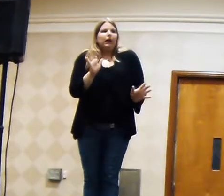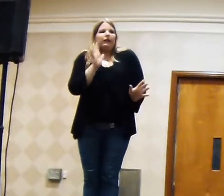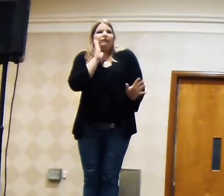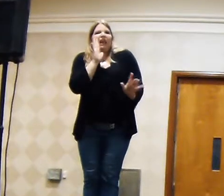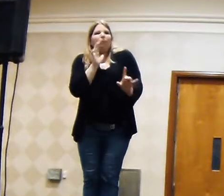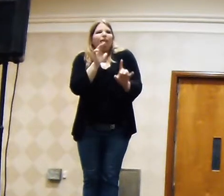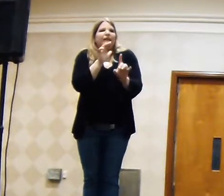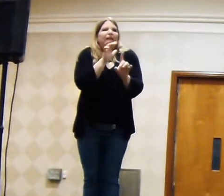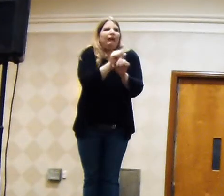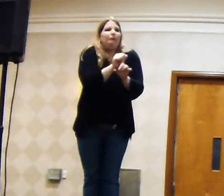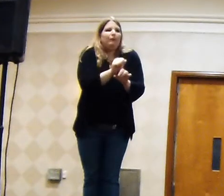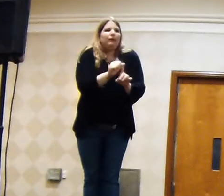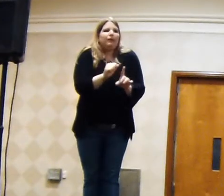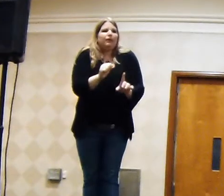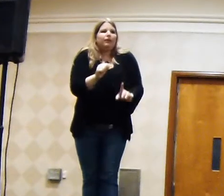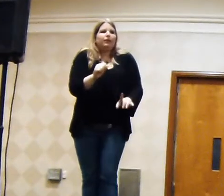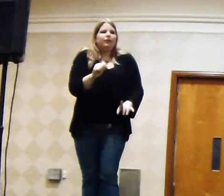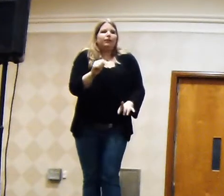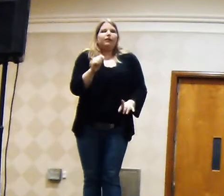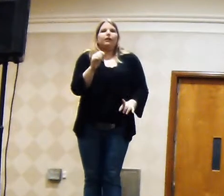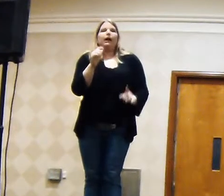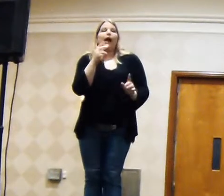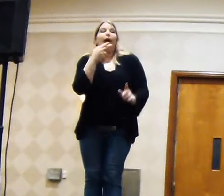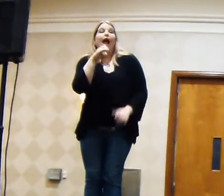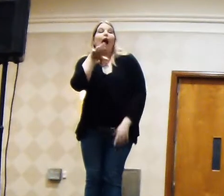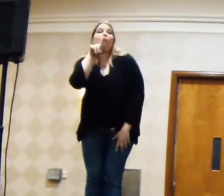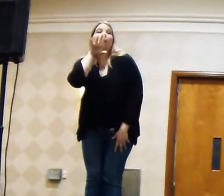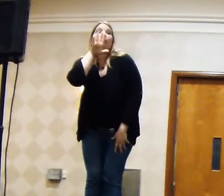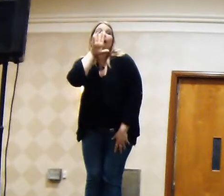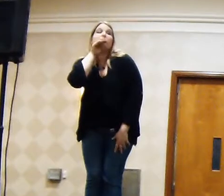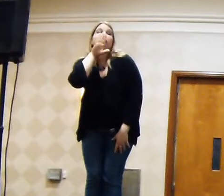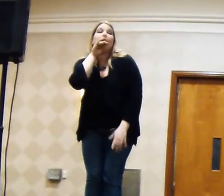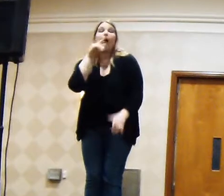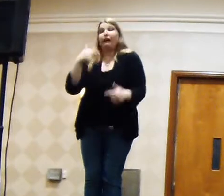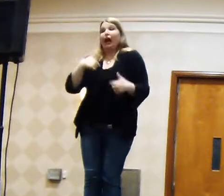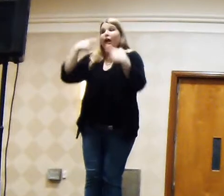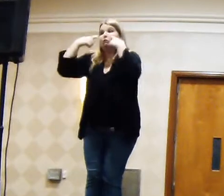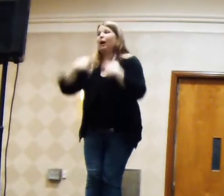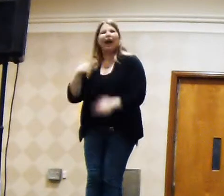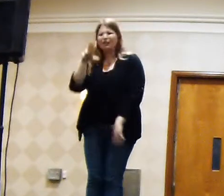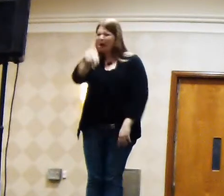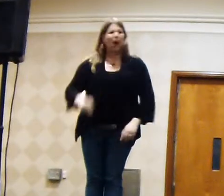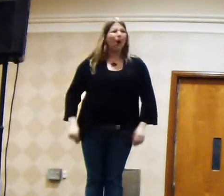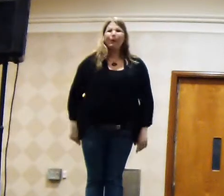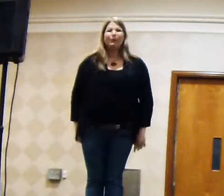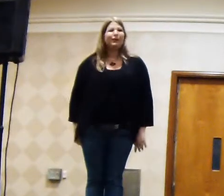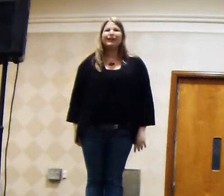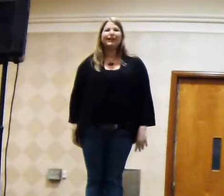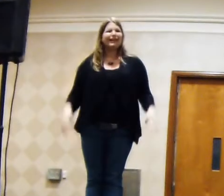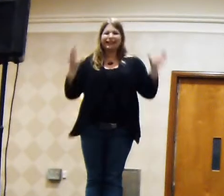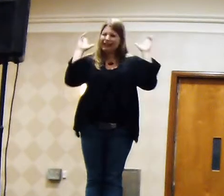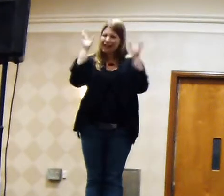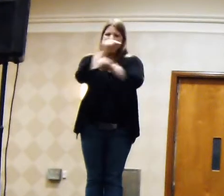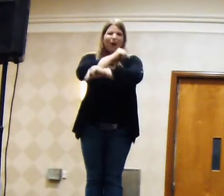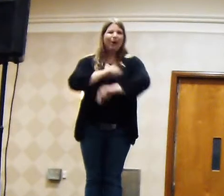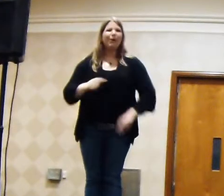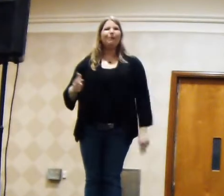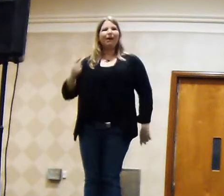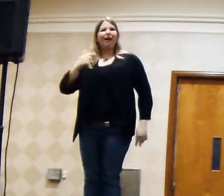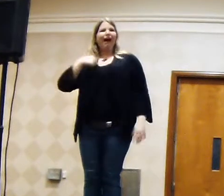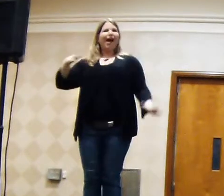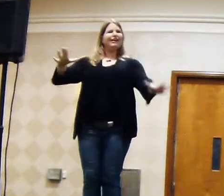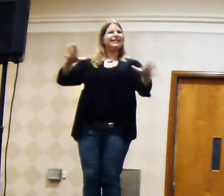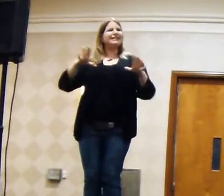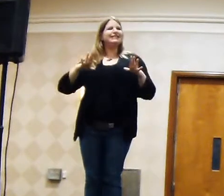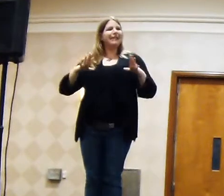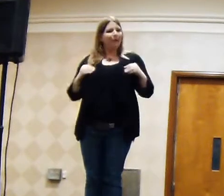me. Like, you know, they're going to bring up Howard the Duck and I'm going to start to cry. I'm like, no, I own it, I wear